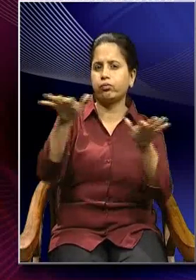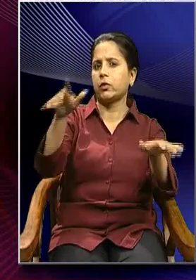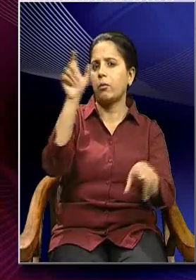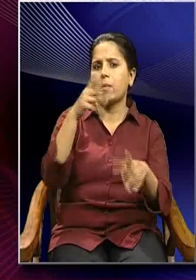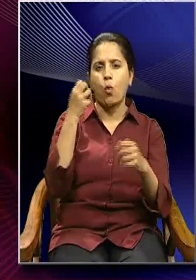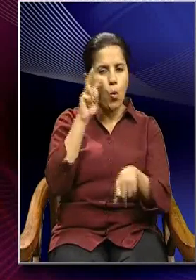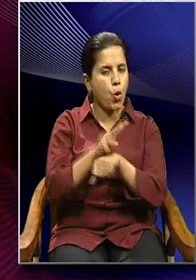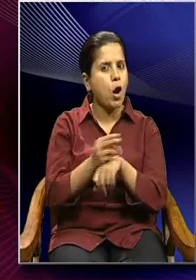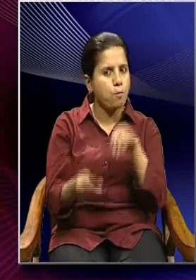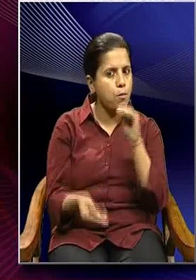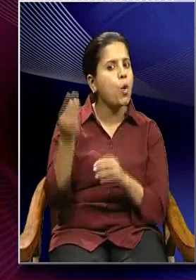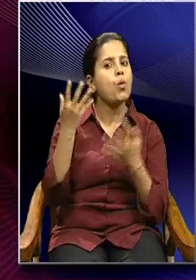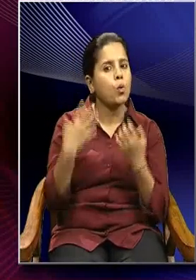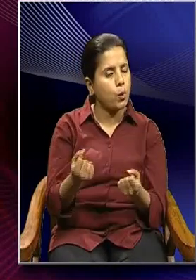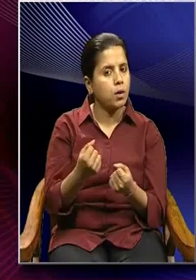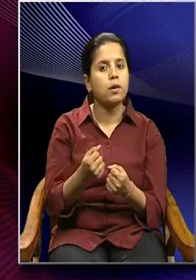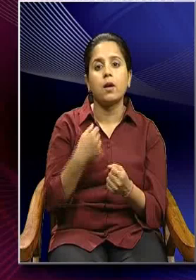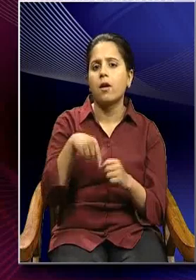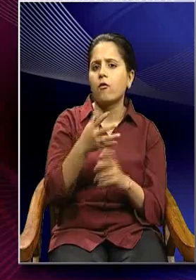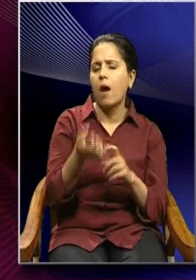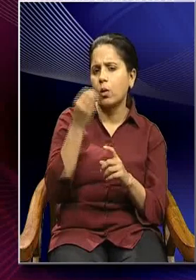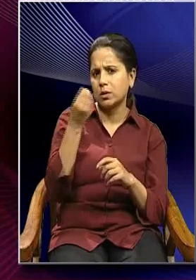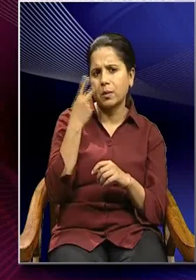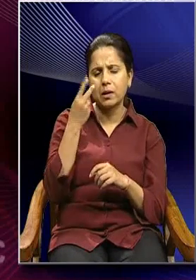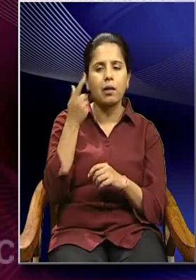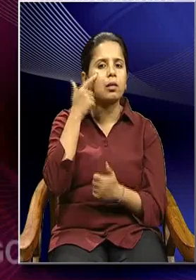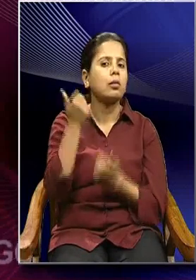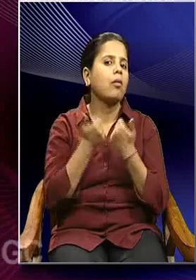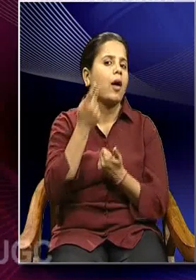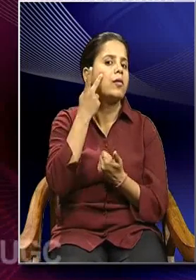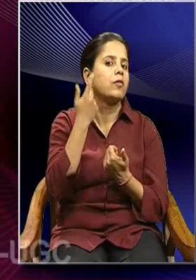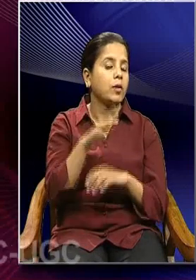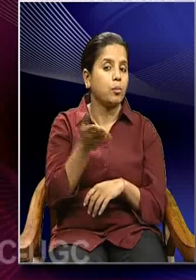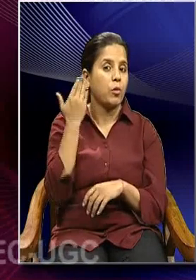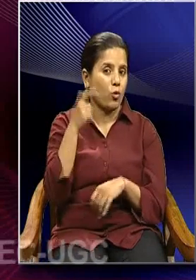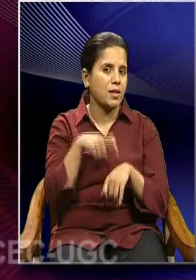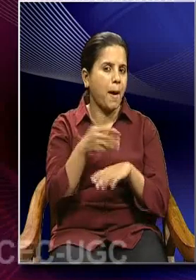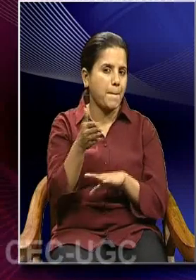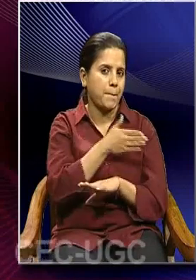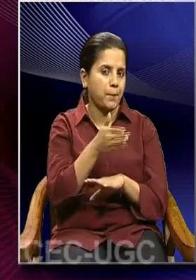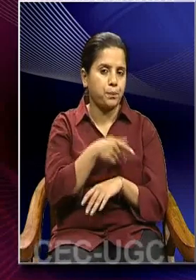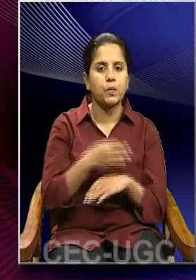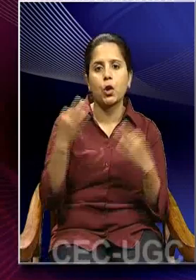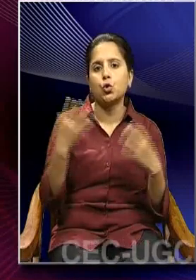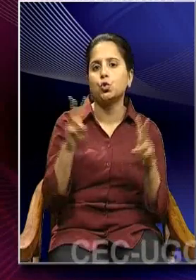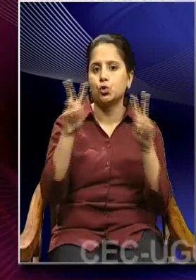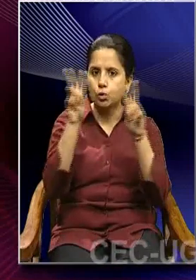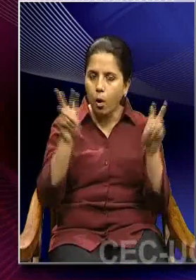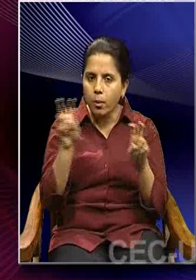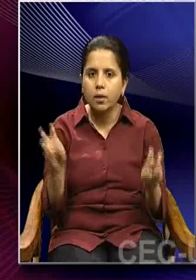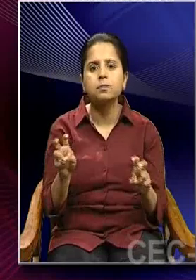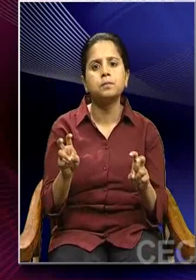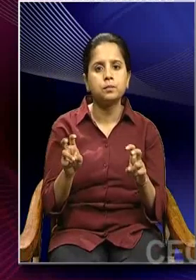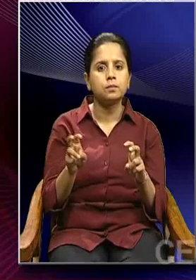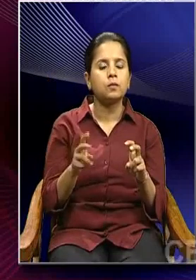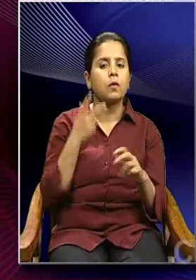audience. So we find that there was some kind of an experimentation in these times, and new themes they were being